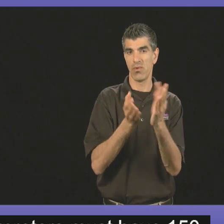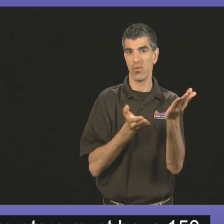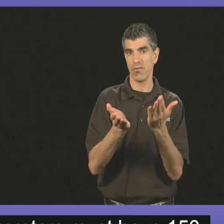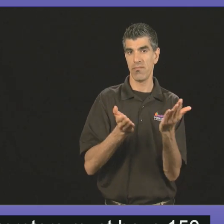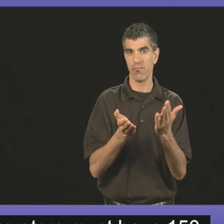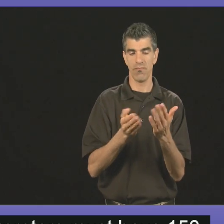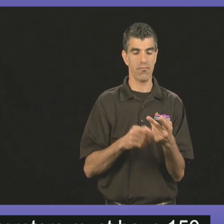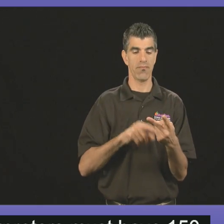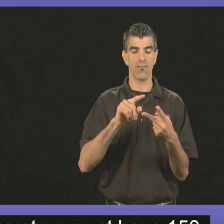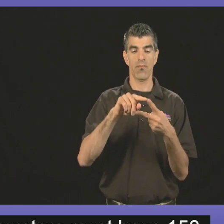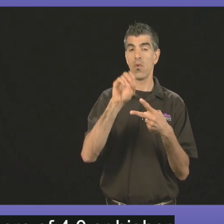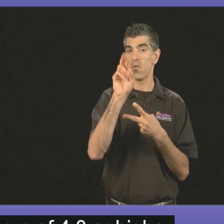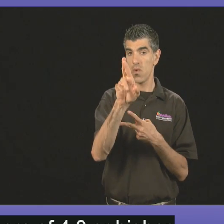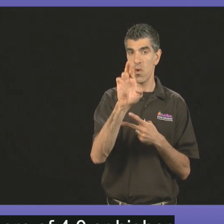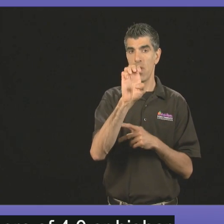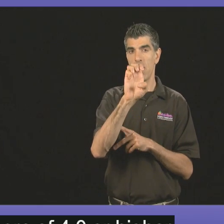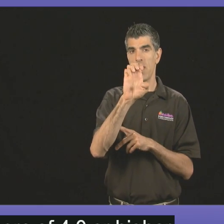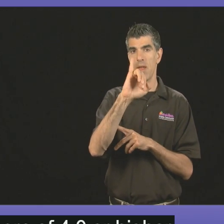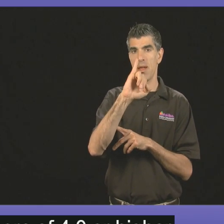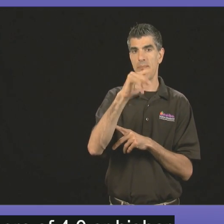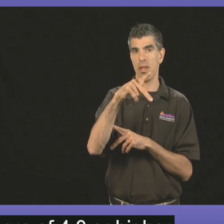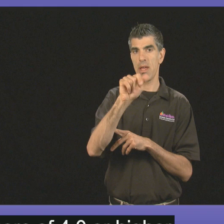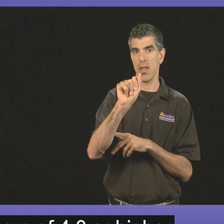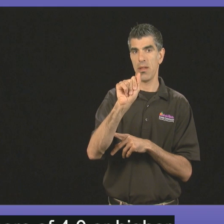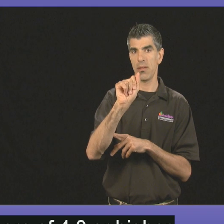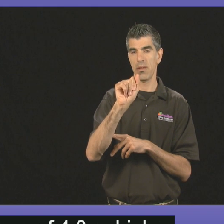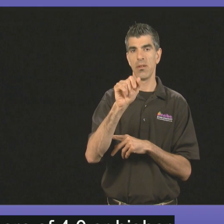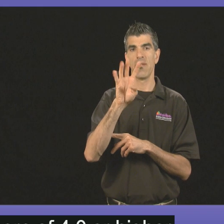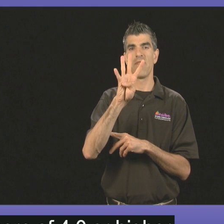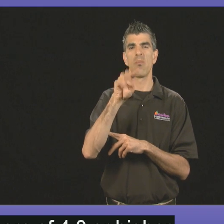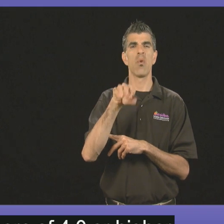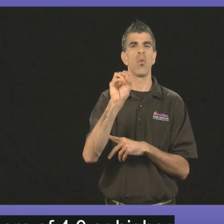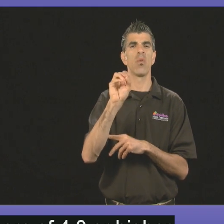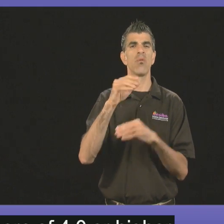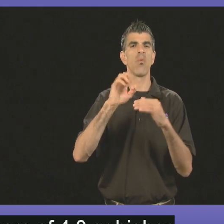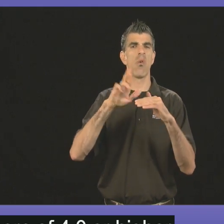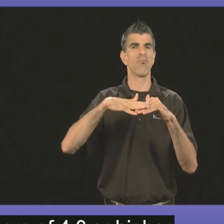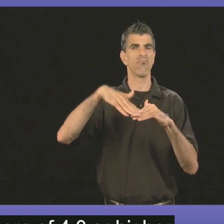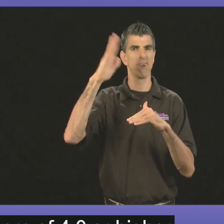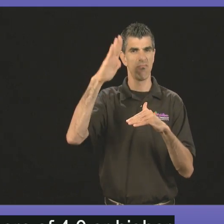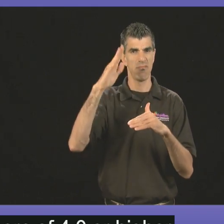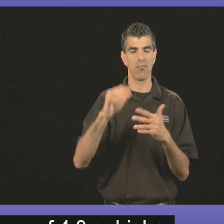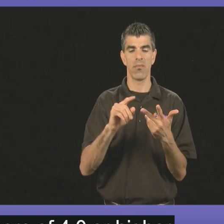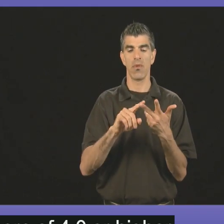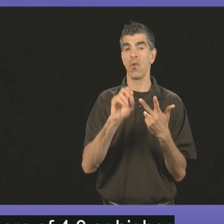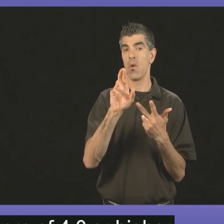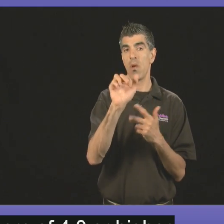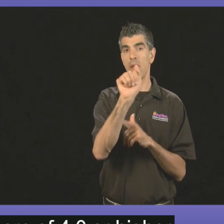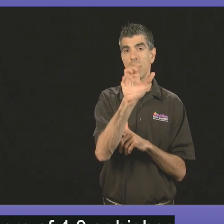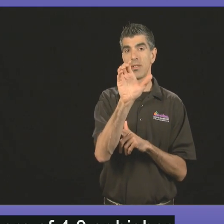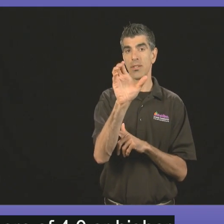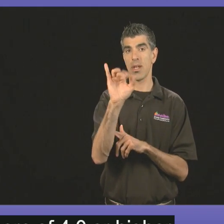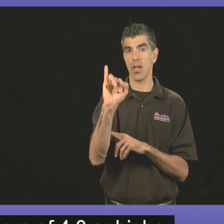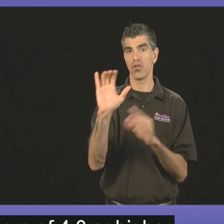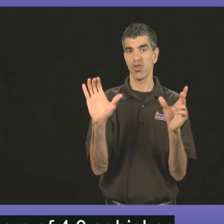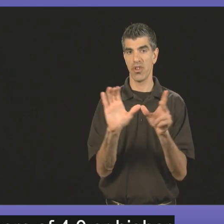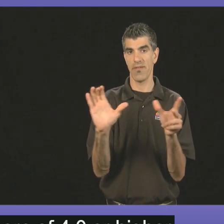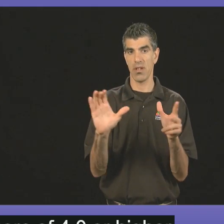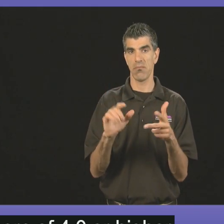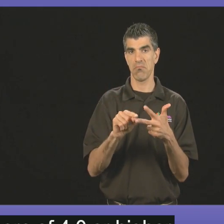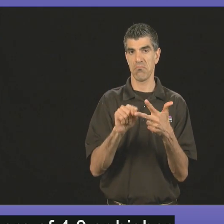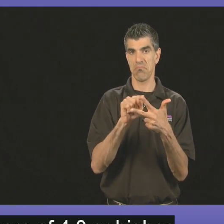experience or an EIPA score of 4.0 or higher, or they must